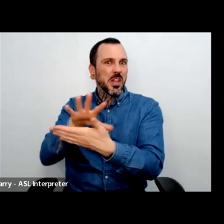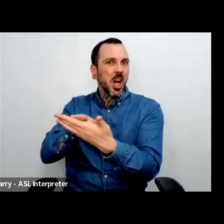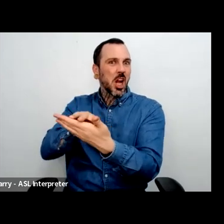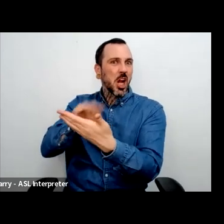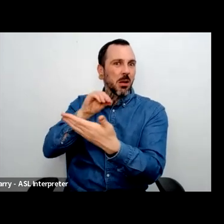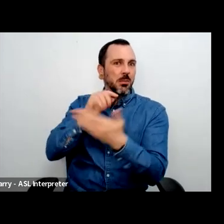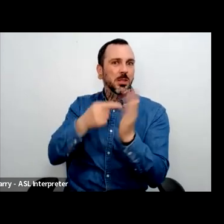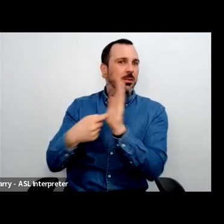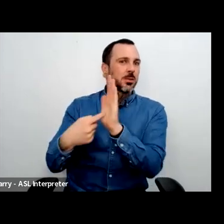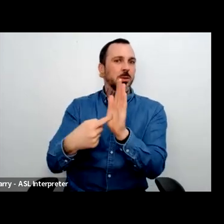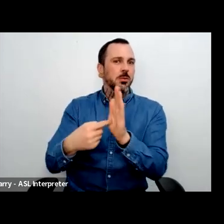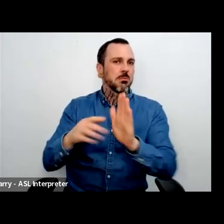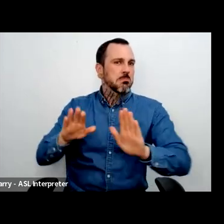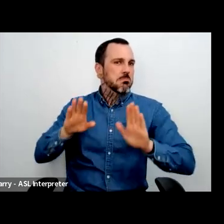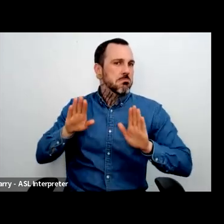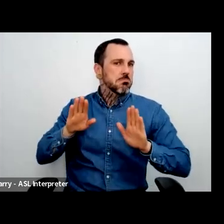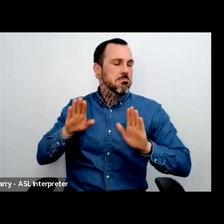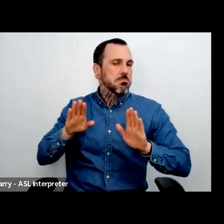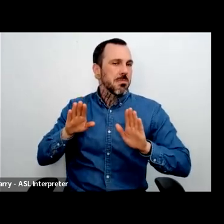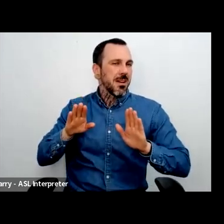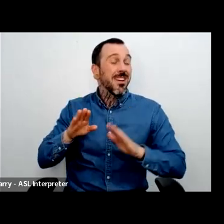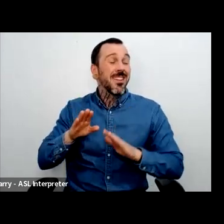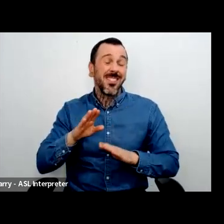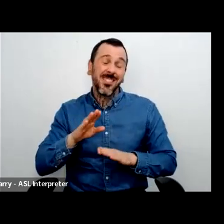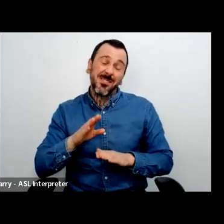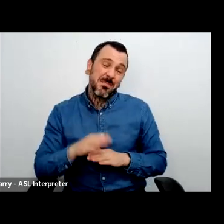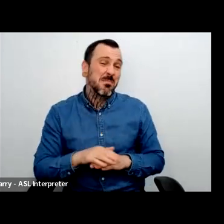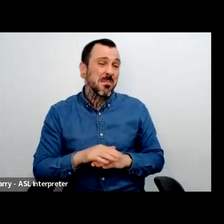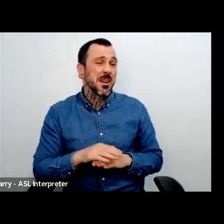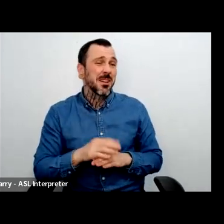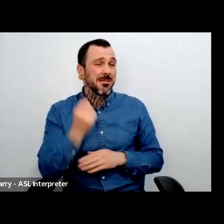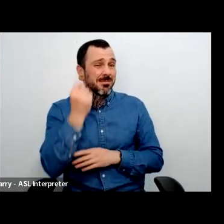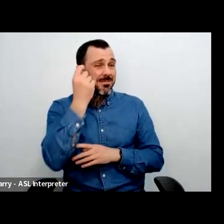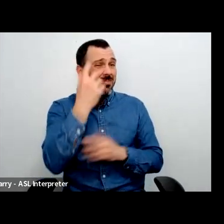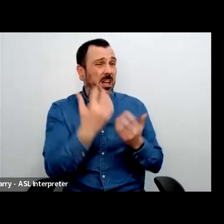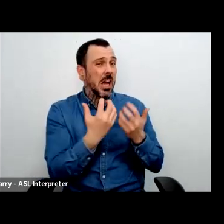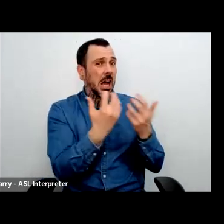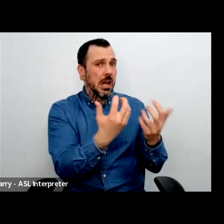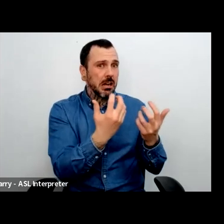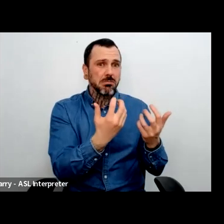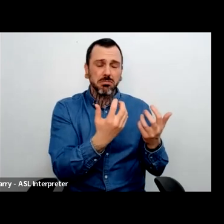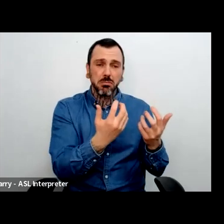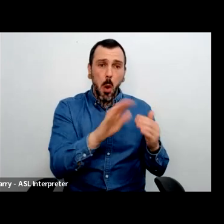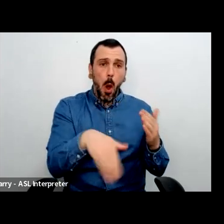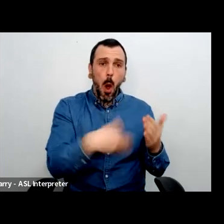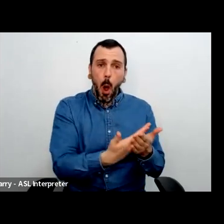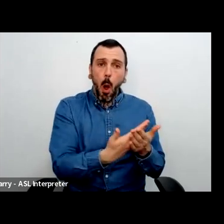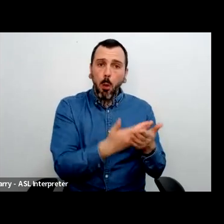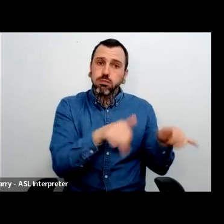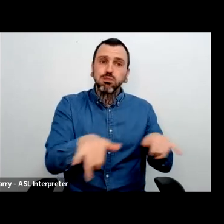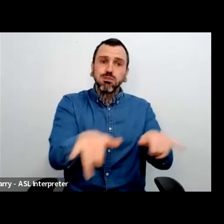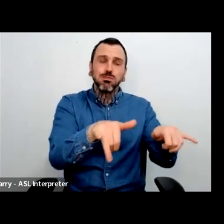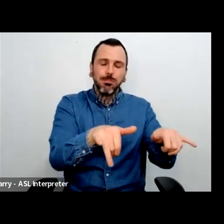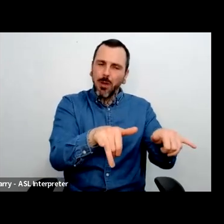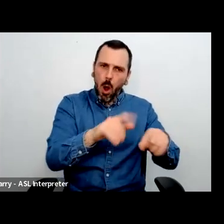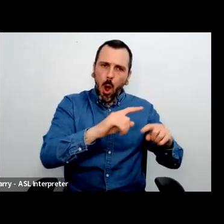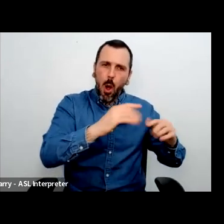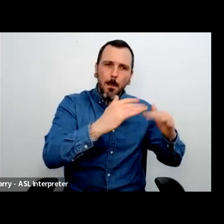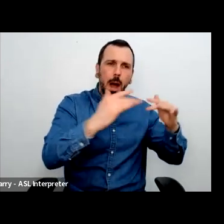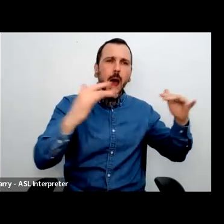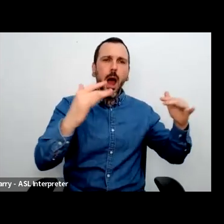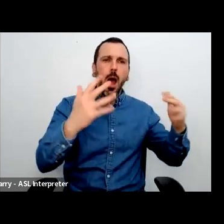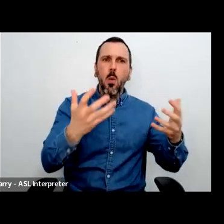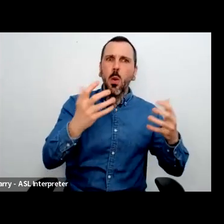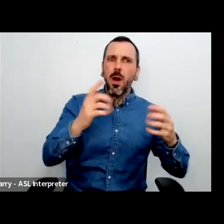not necessarily what everyone wants to do. So I vehemently disagree. I